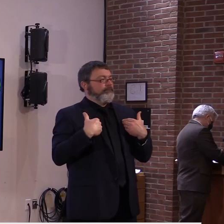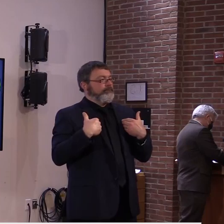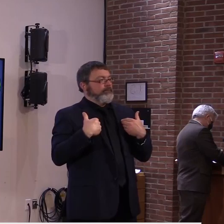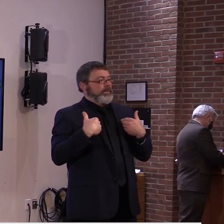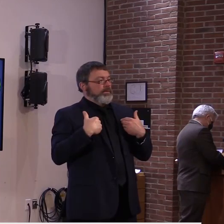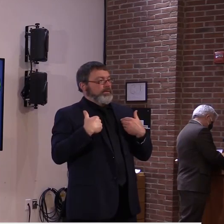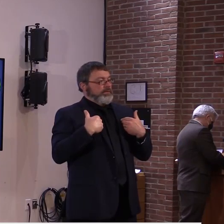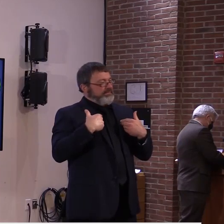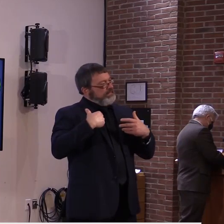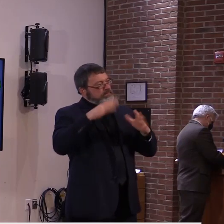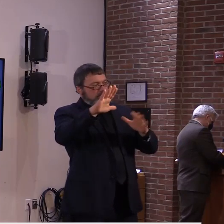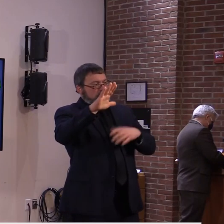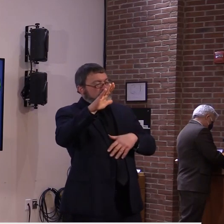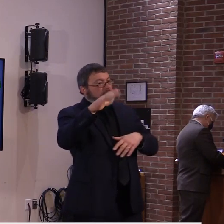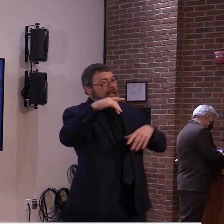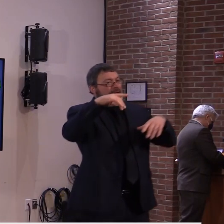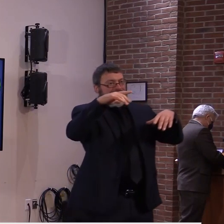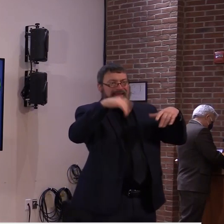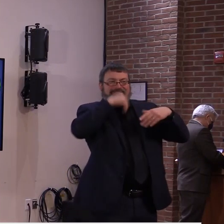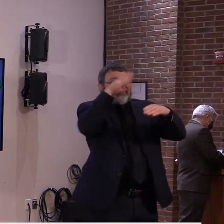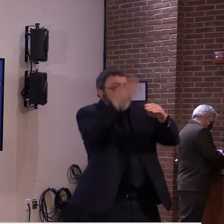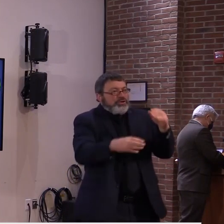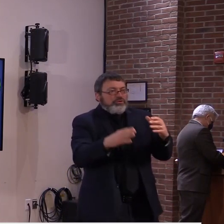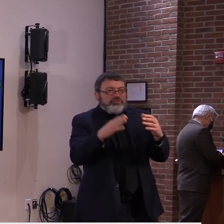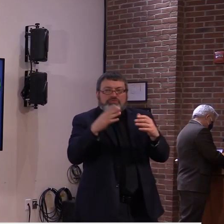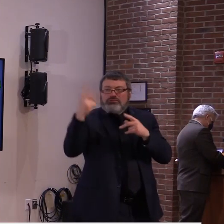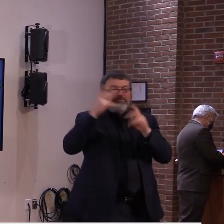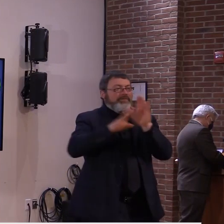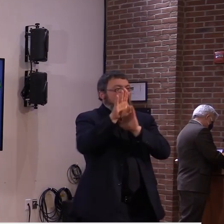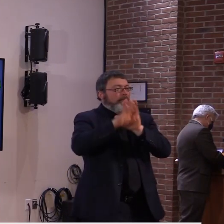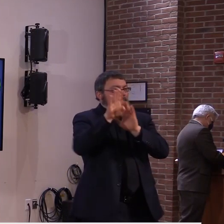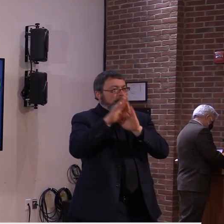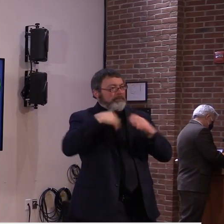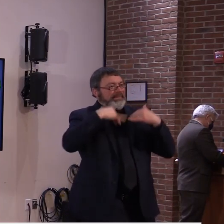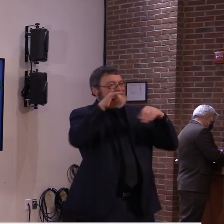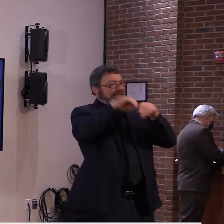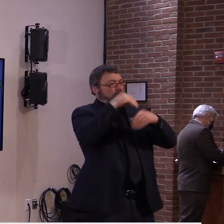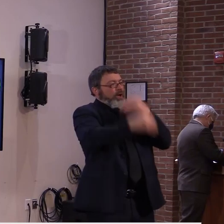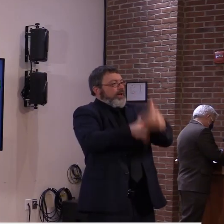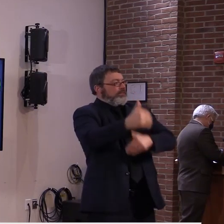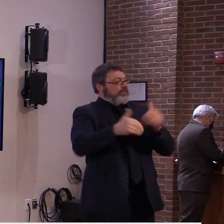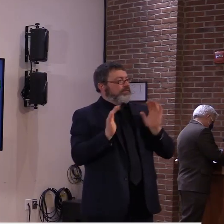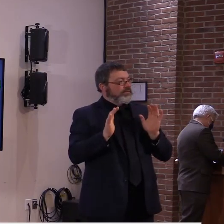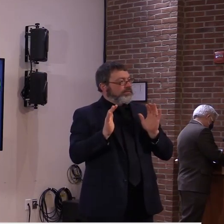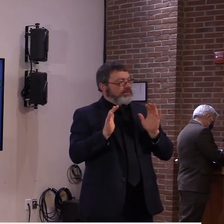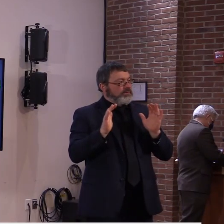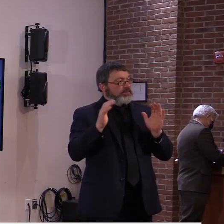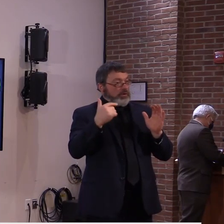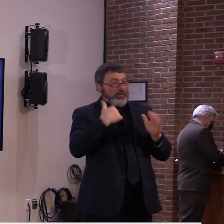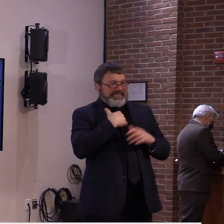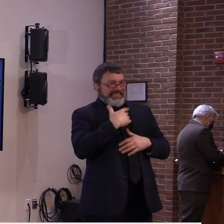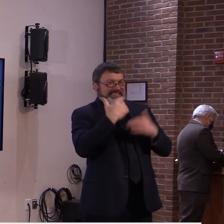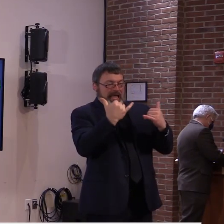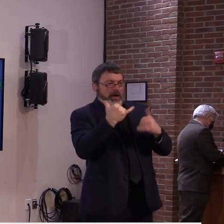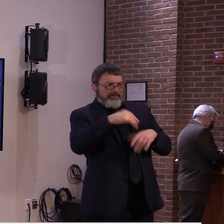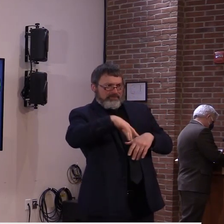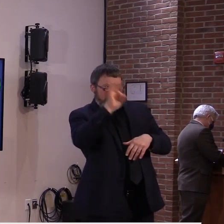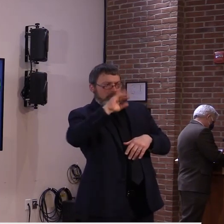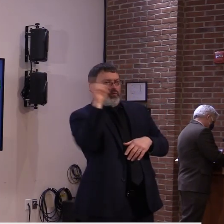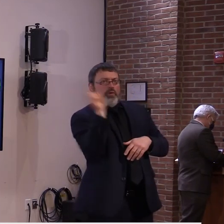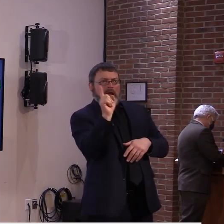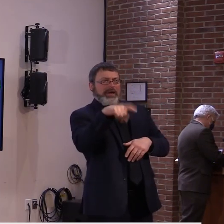those funds as compared to CRF as well. Our point is that we want to start doing that planning very intentionally, and part of it's going to be needing to assess what